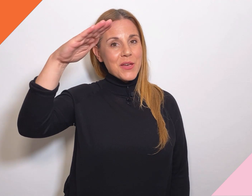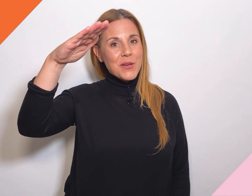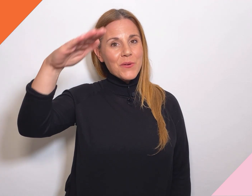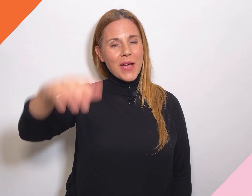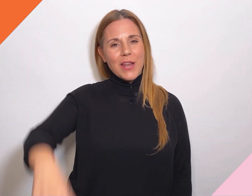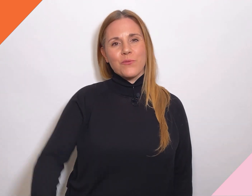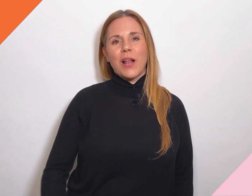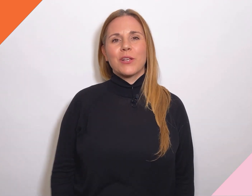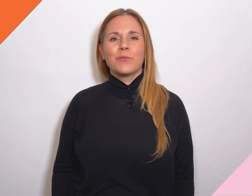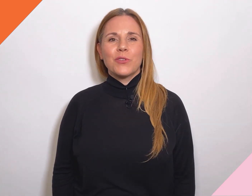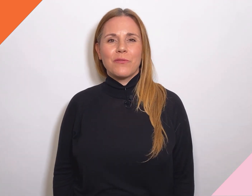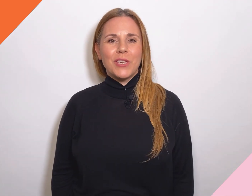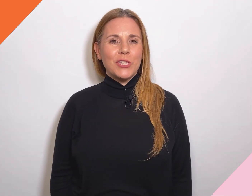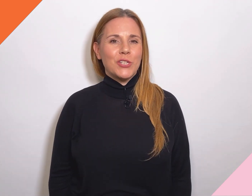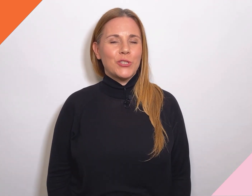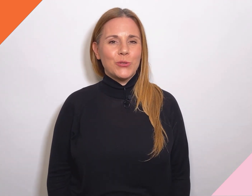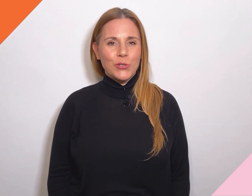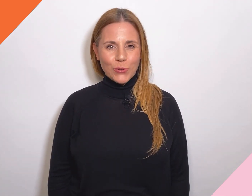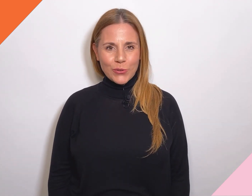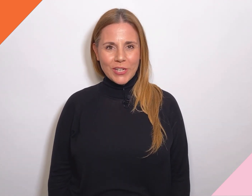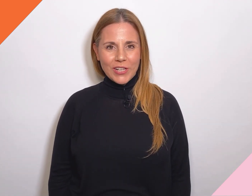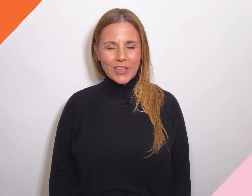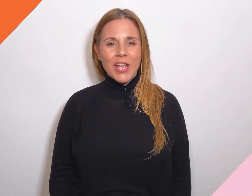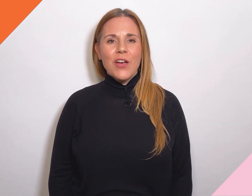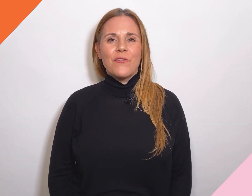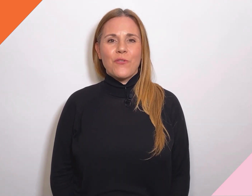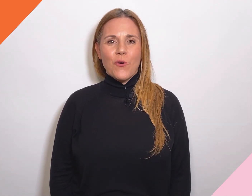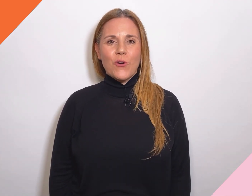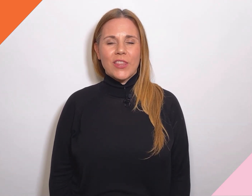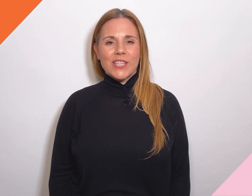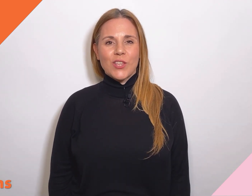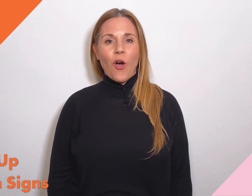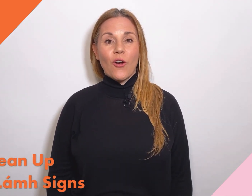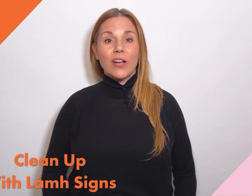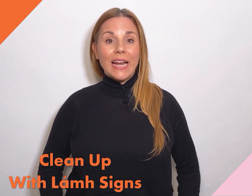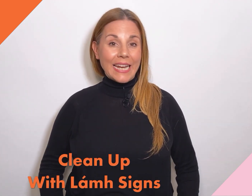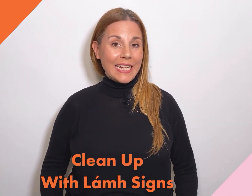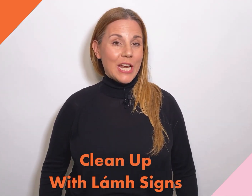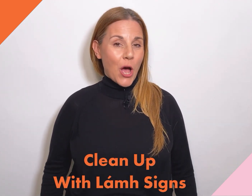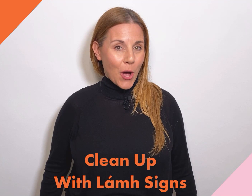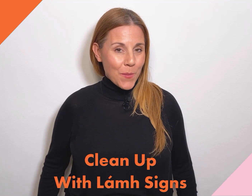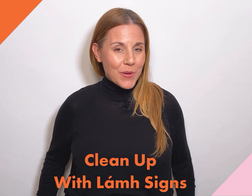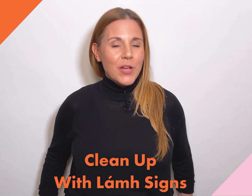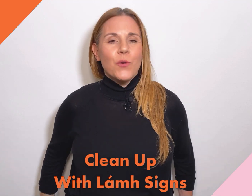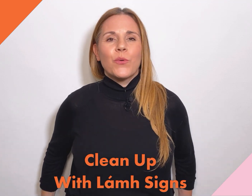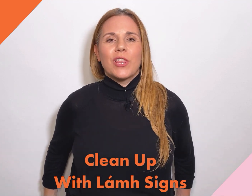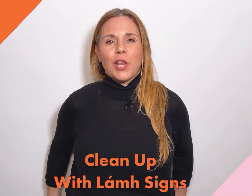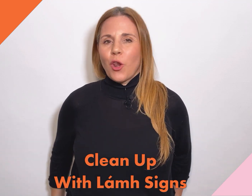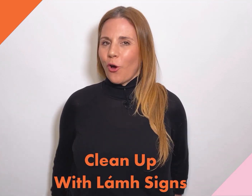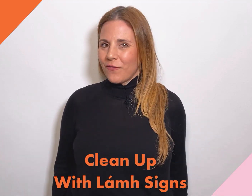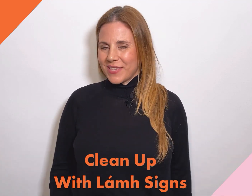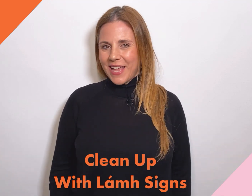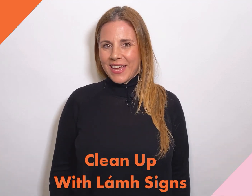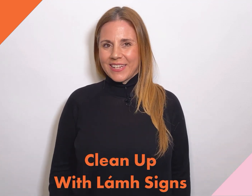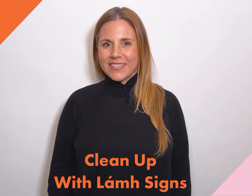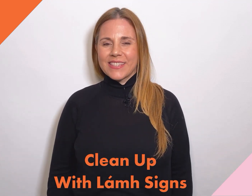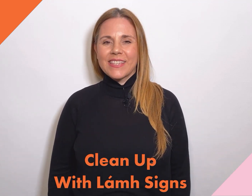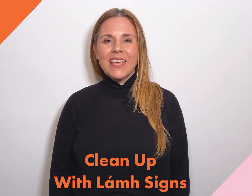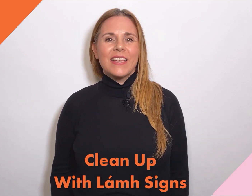Hello and welcome to the video tutorial for the song Clean Up with love signs.